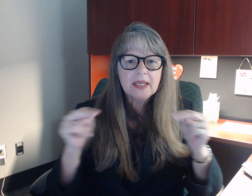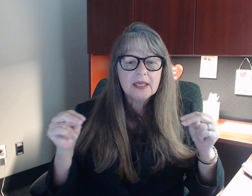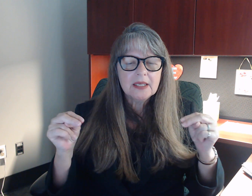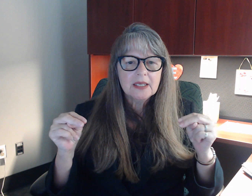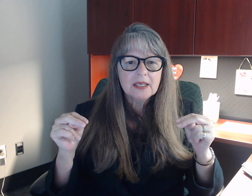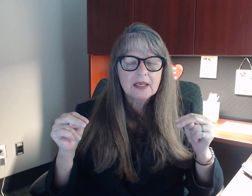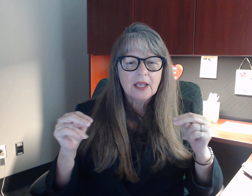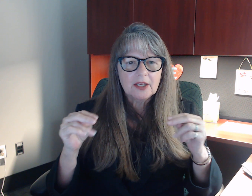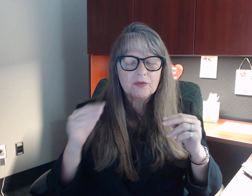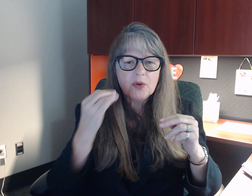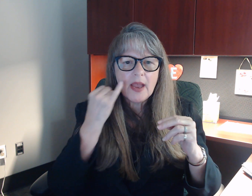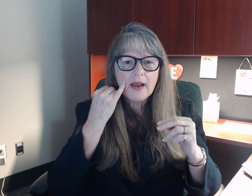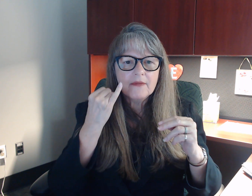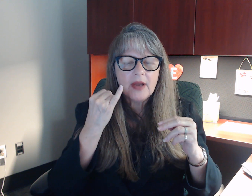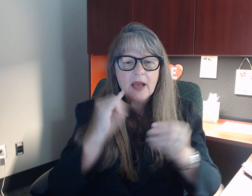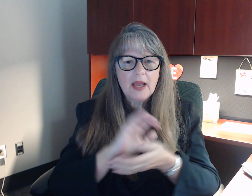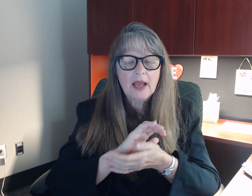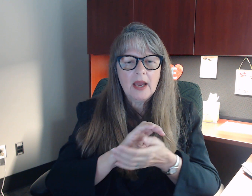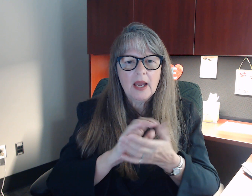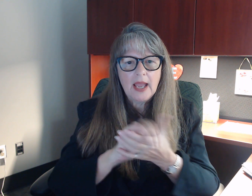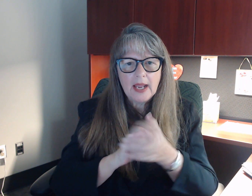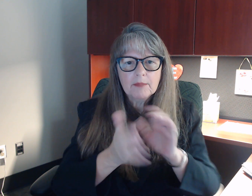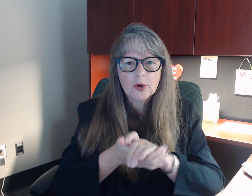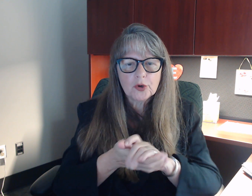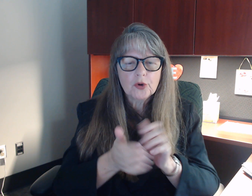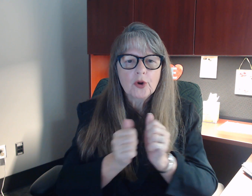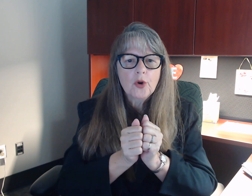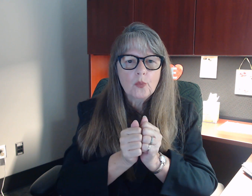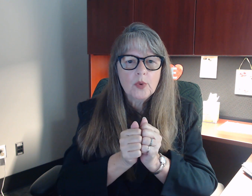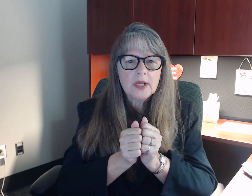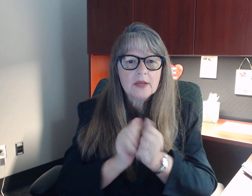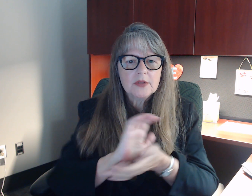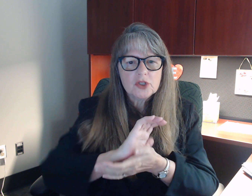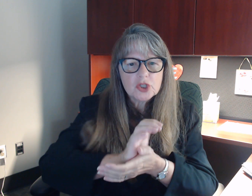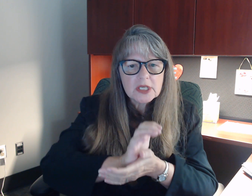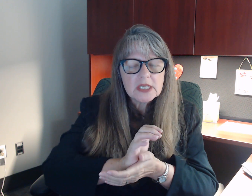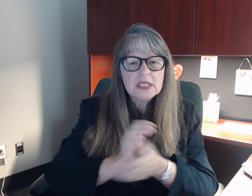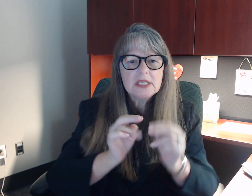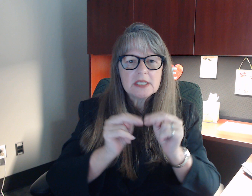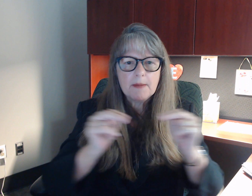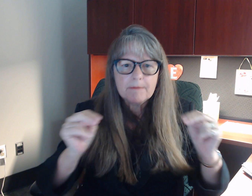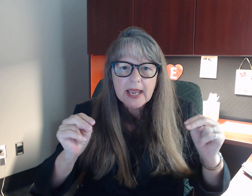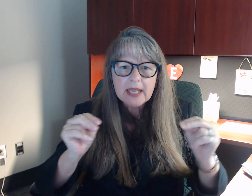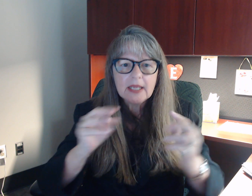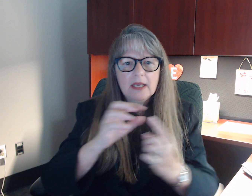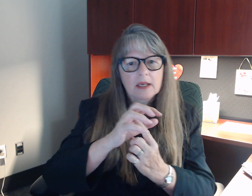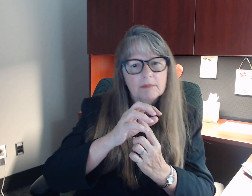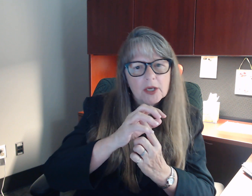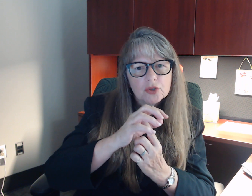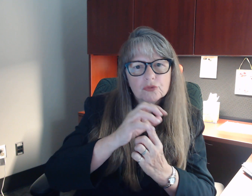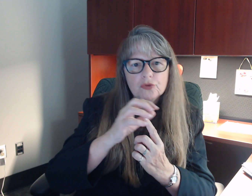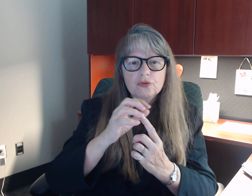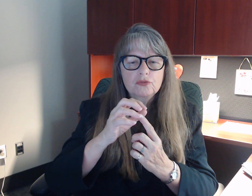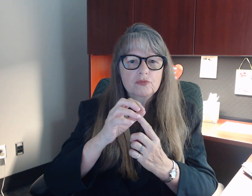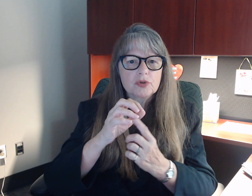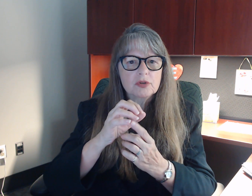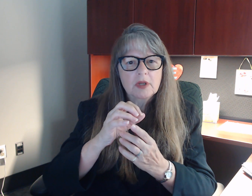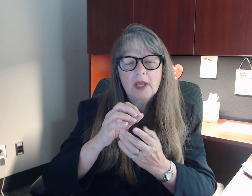bacon, like if you have a hamburger with cheese and bacon and mushrooms